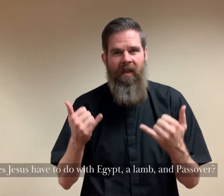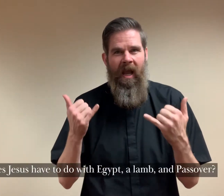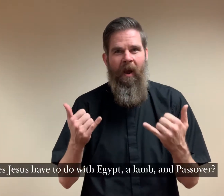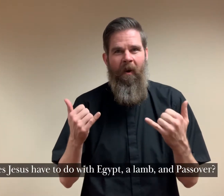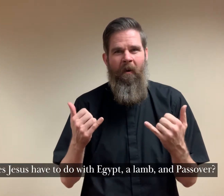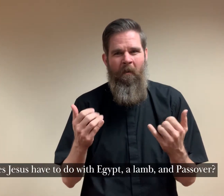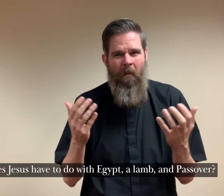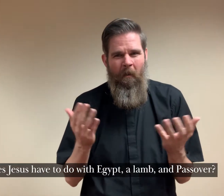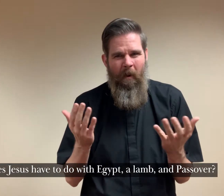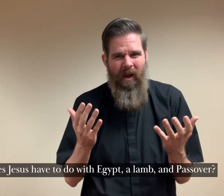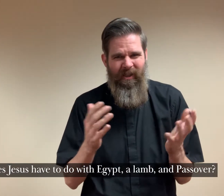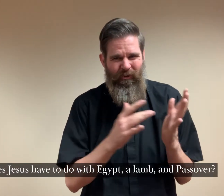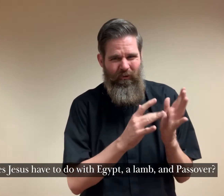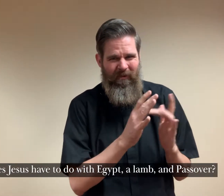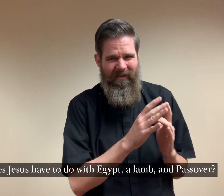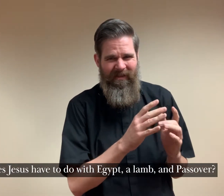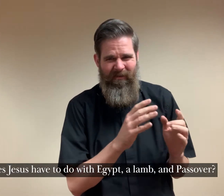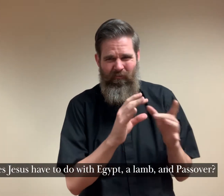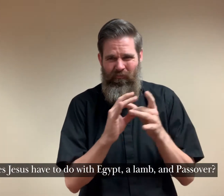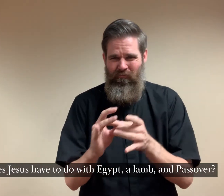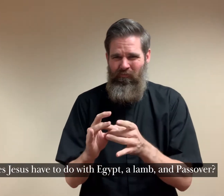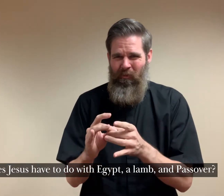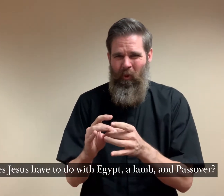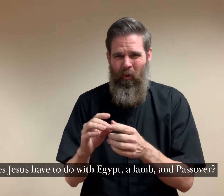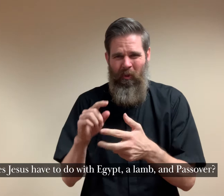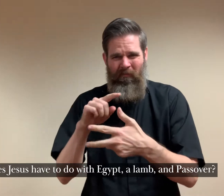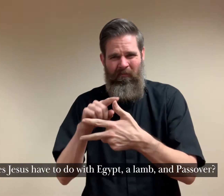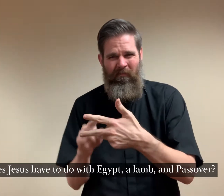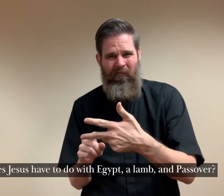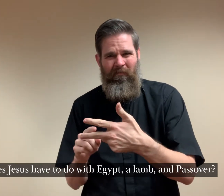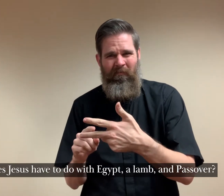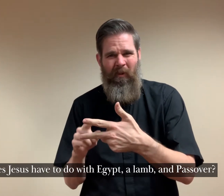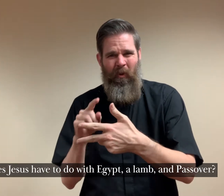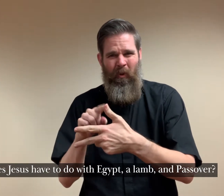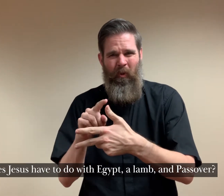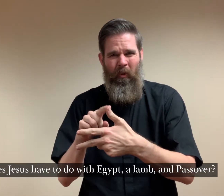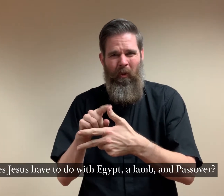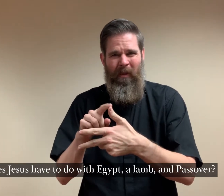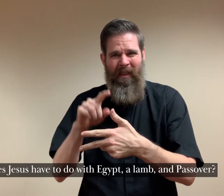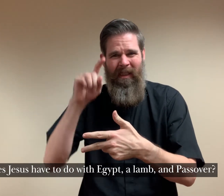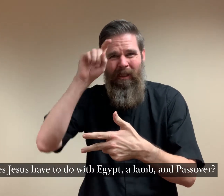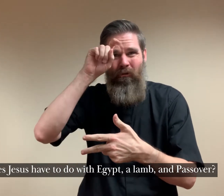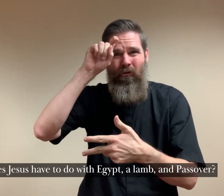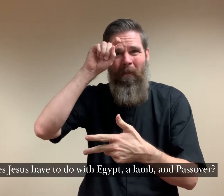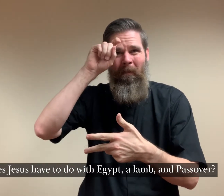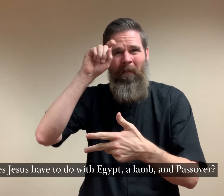Now, what does Jesus have to do with Egypt, a lamb, and Passover?